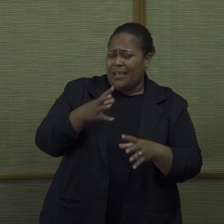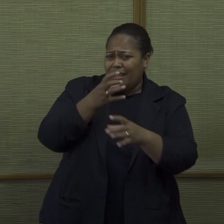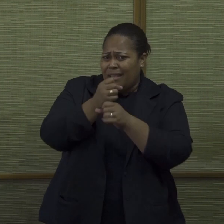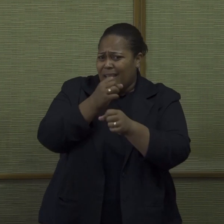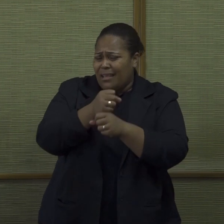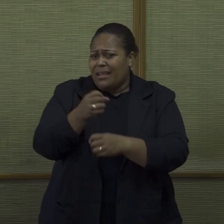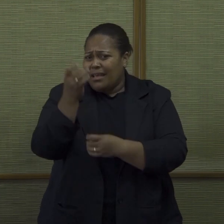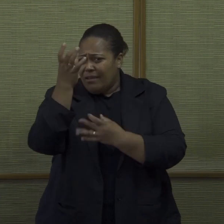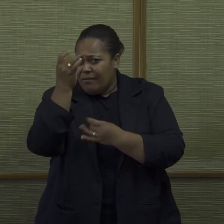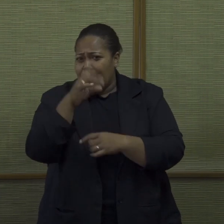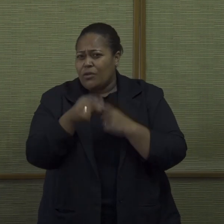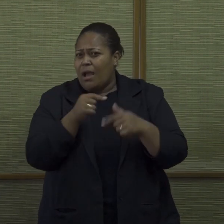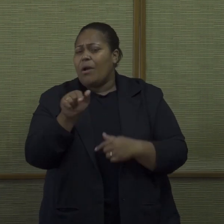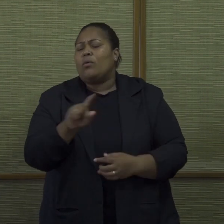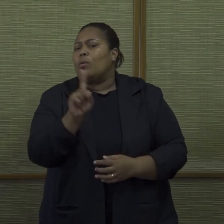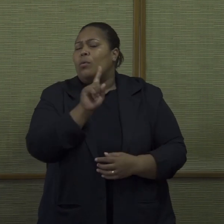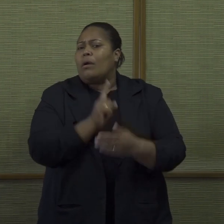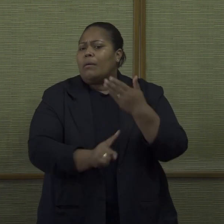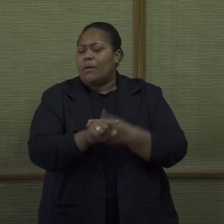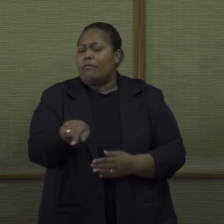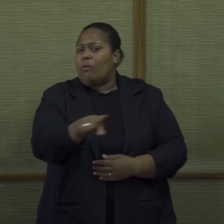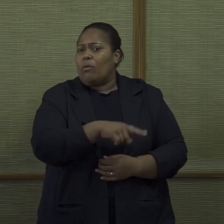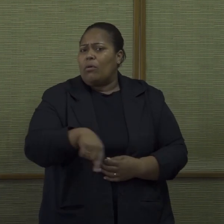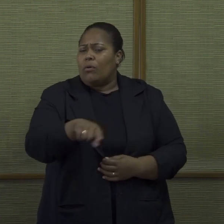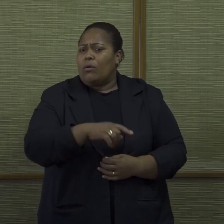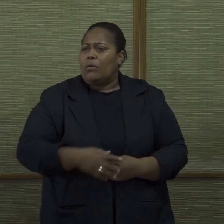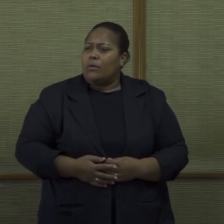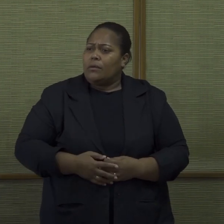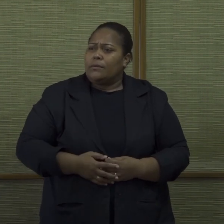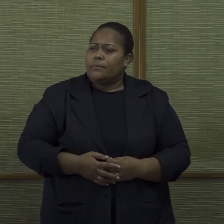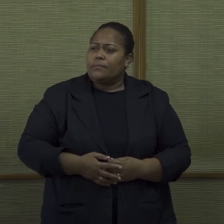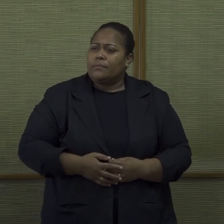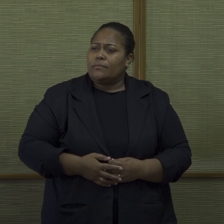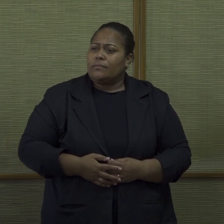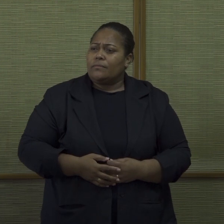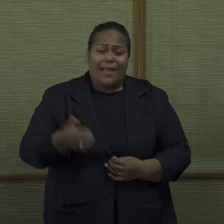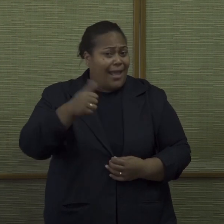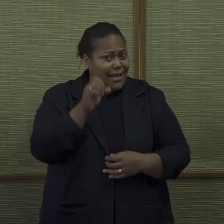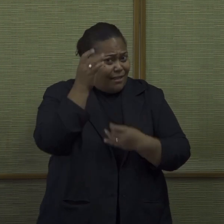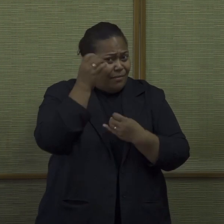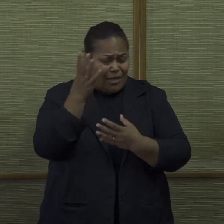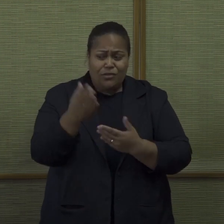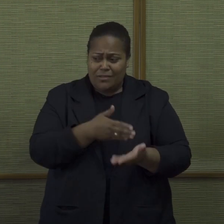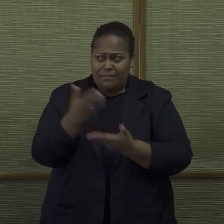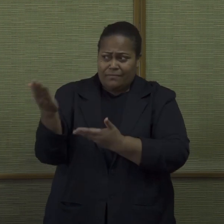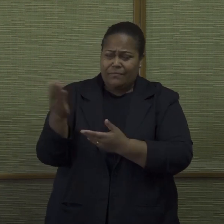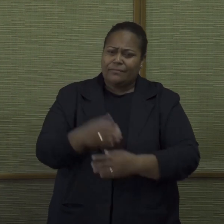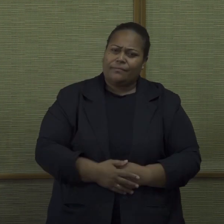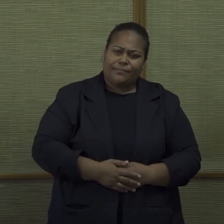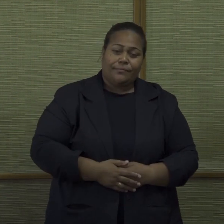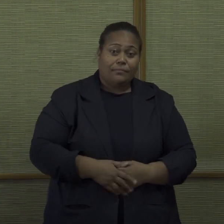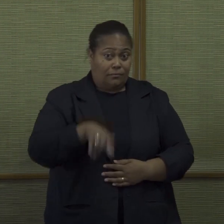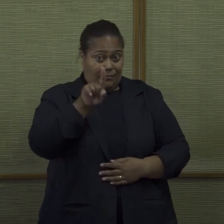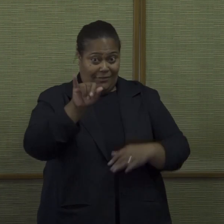on what it looks like for those affected areas from the ground? Maybe some information that's been passed on to you? One of the